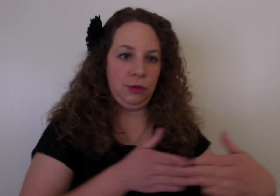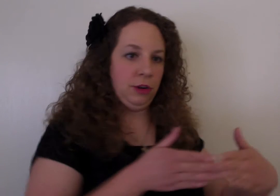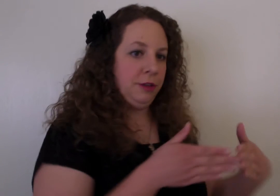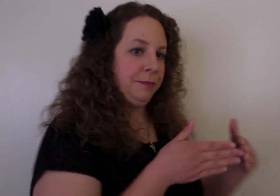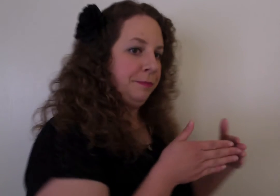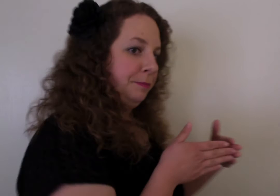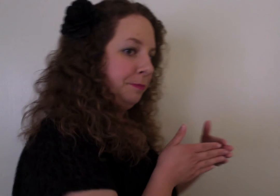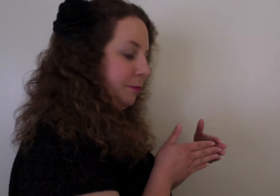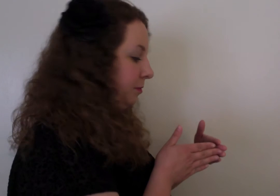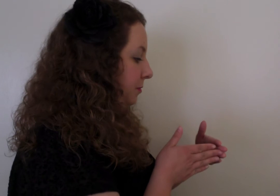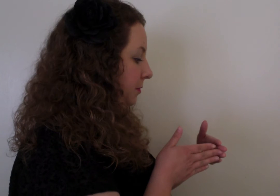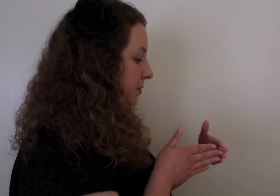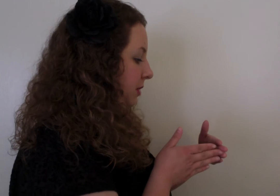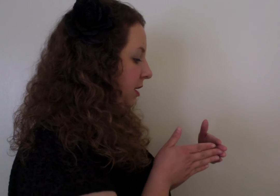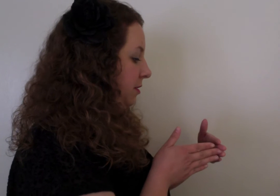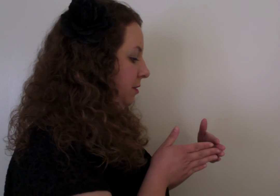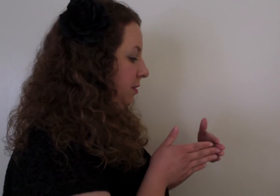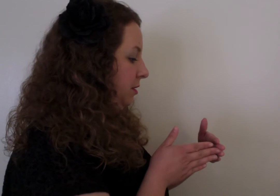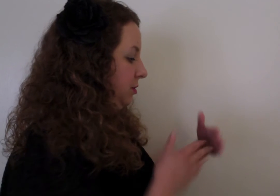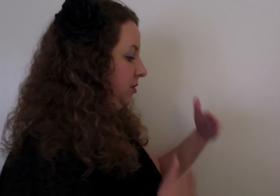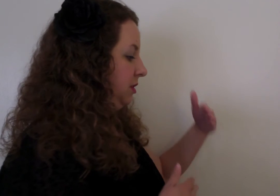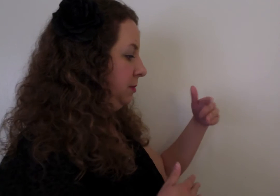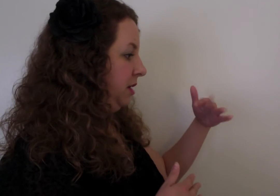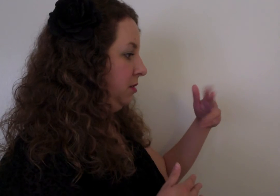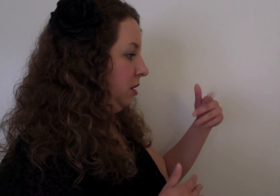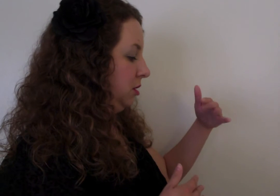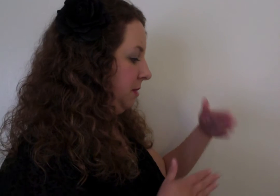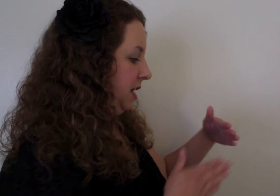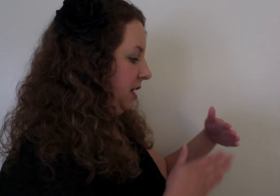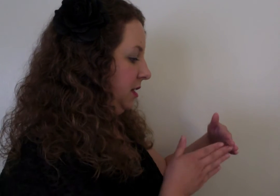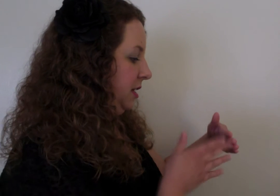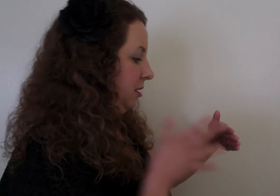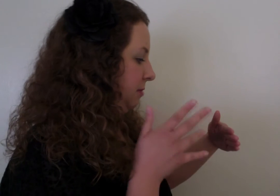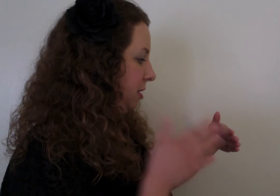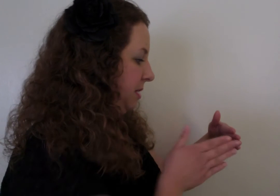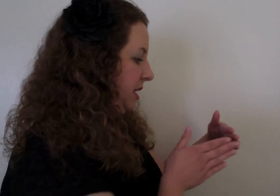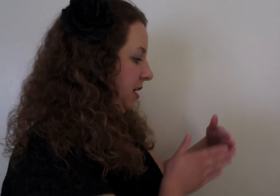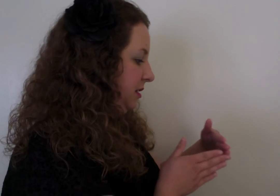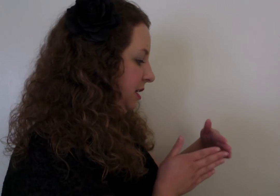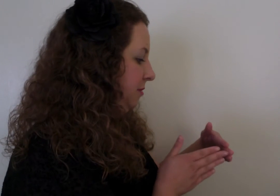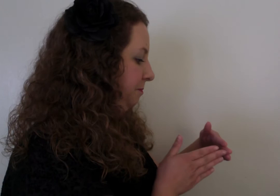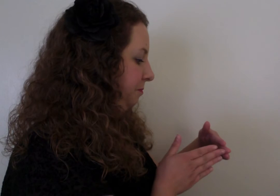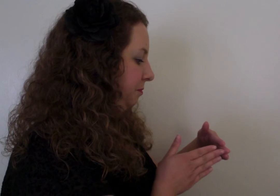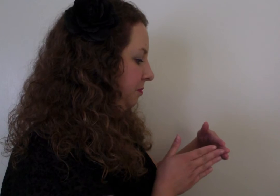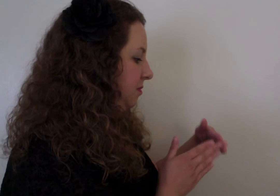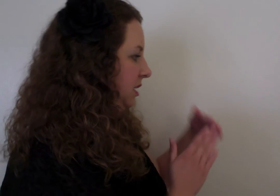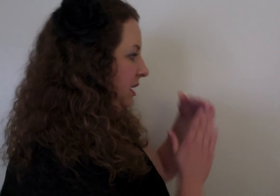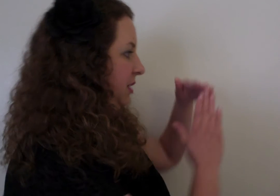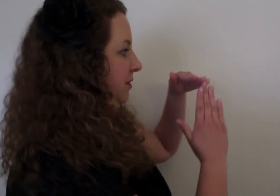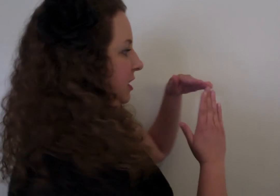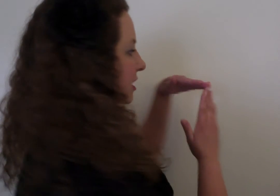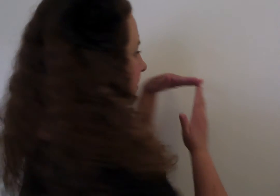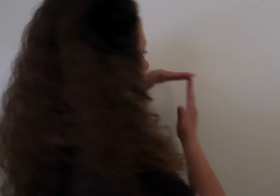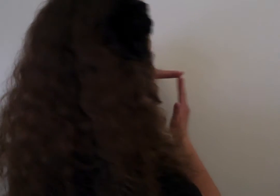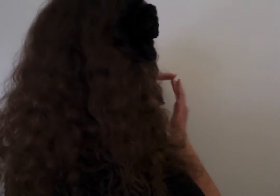corner. Okay, so this is my non-dominant hand here, my dominant hand is here. Okay, so if I did it this way,